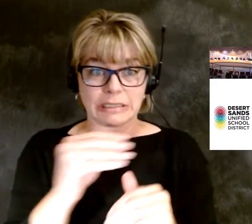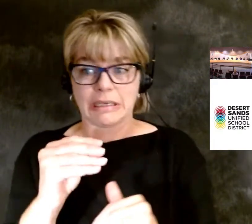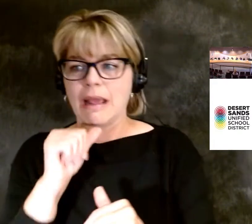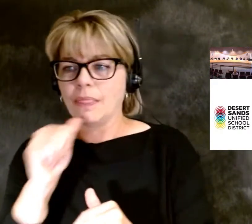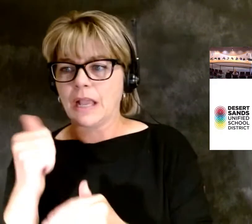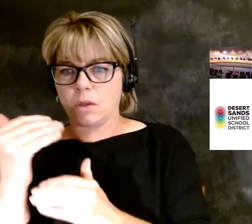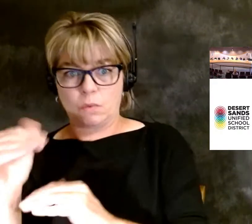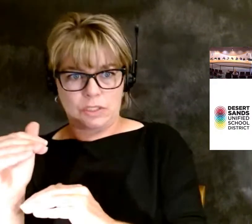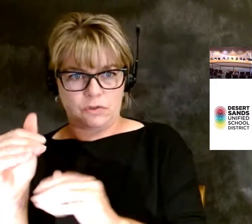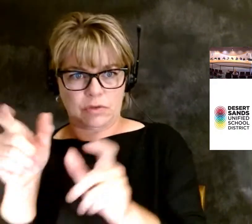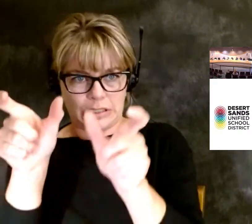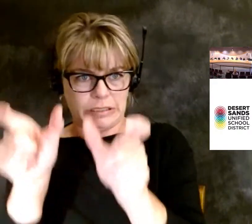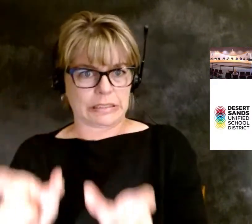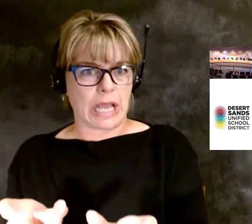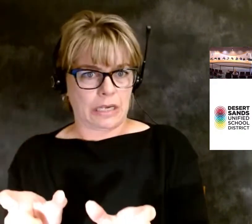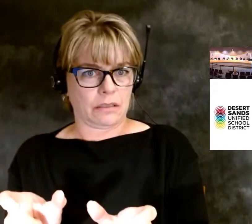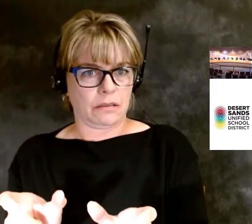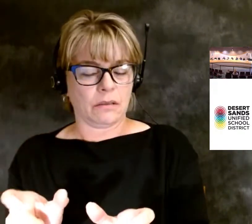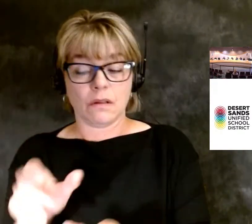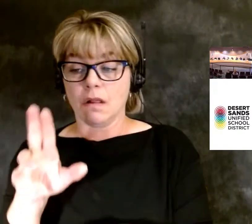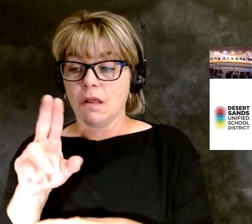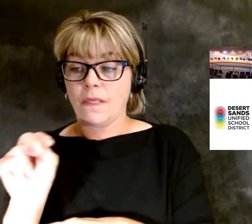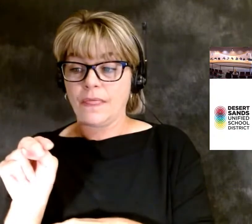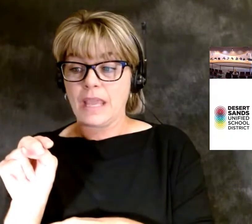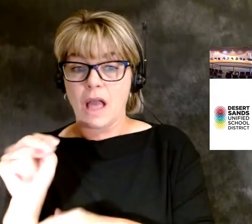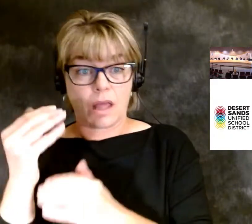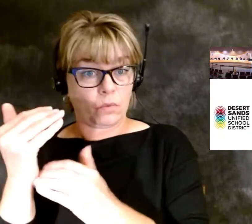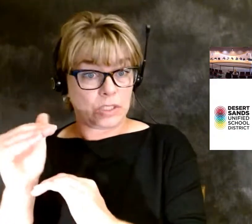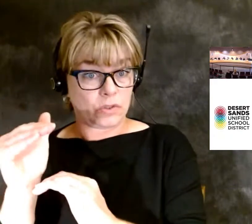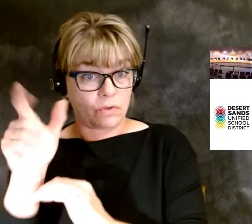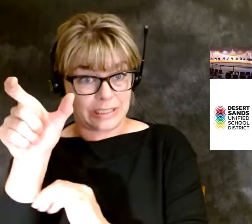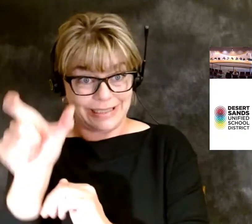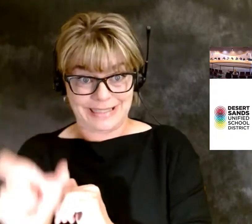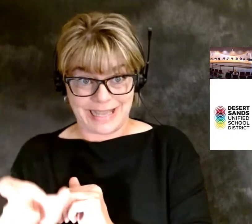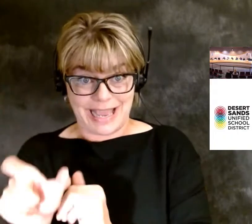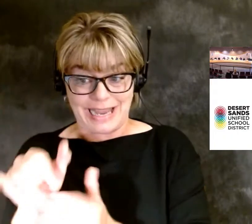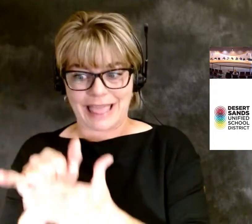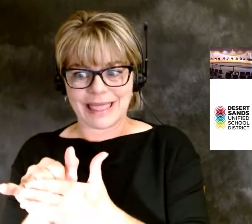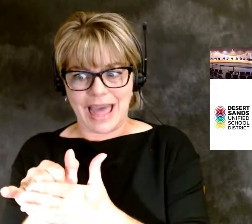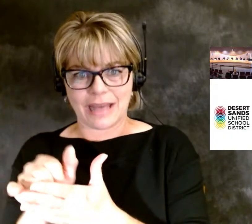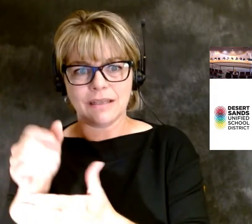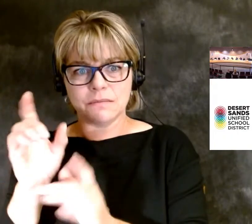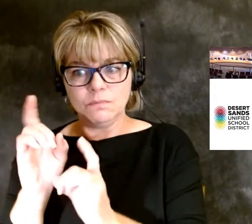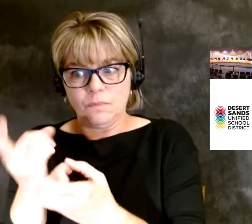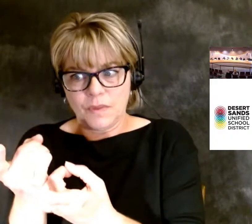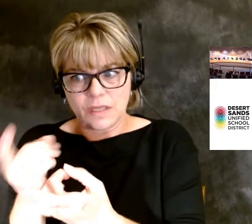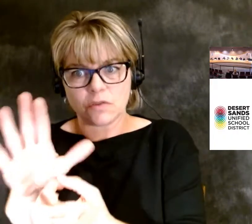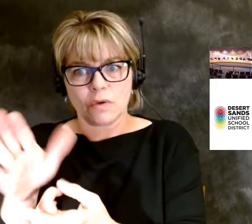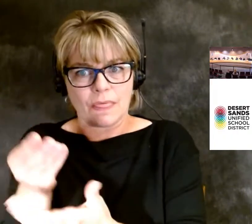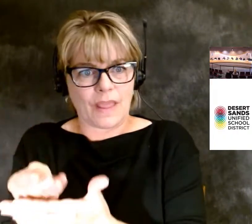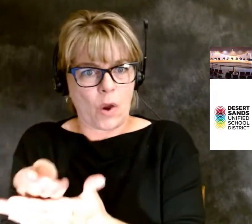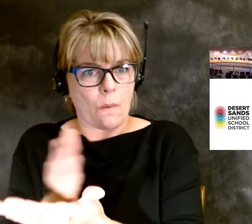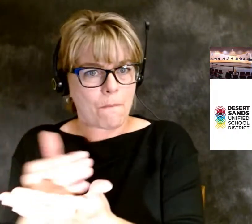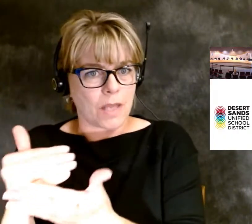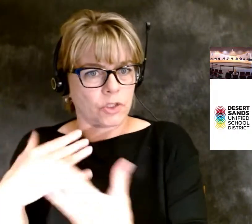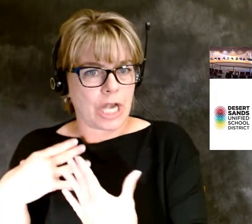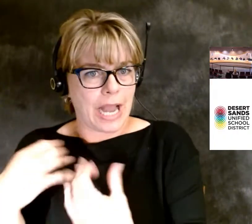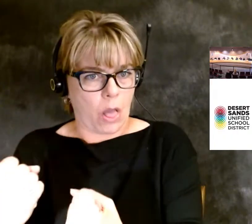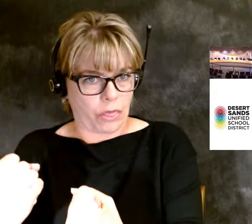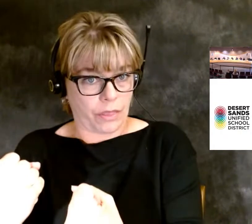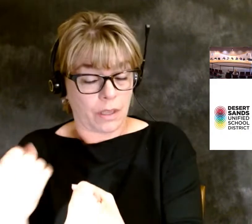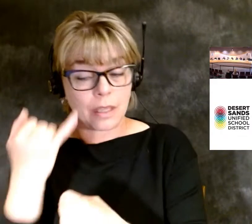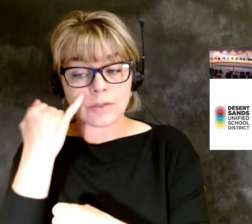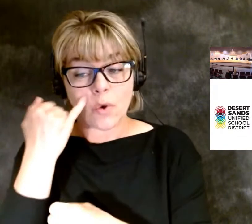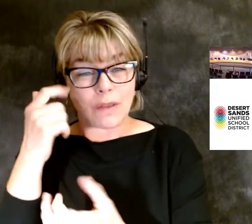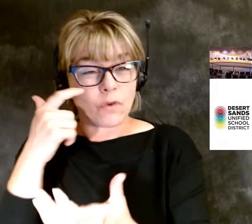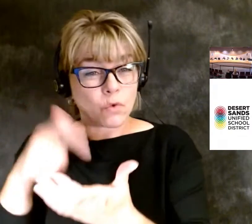always say the unrestricted side is the district's budget health, right? So if you see the net